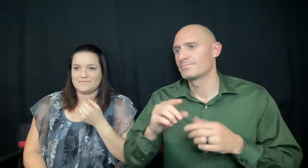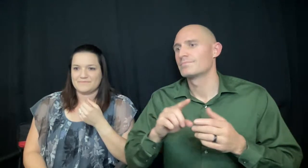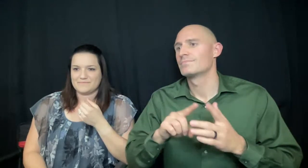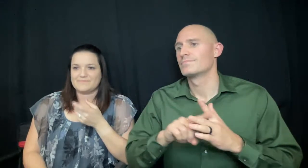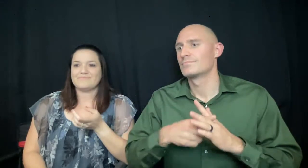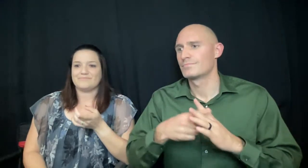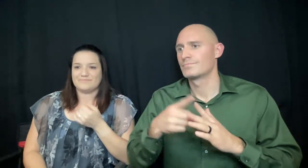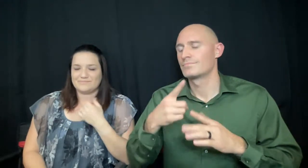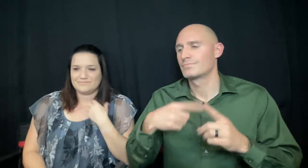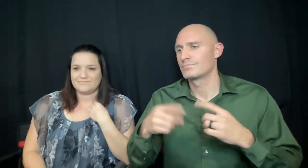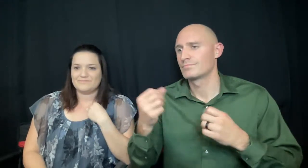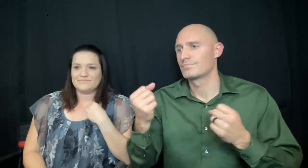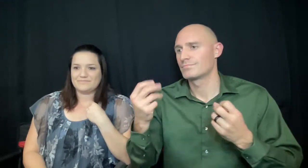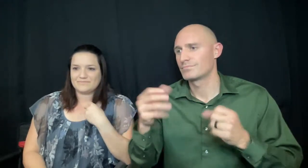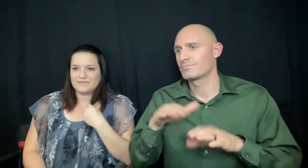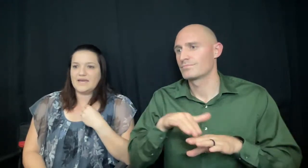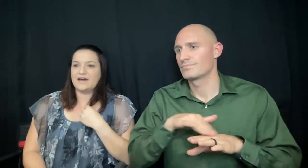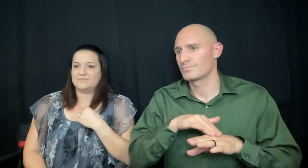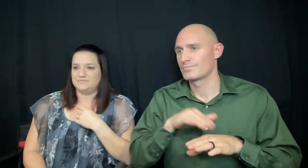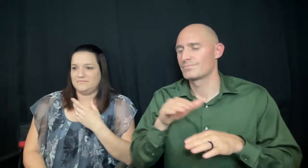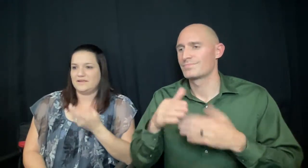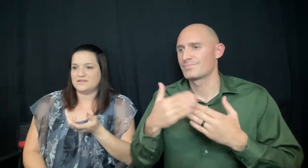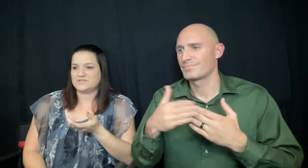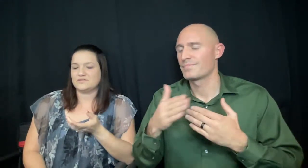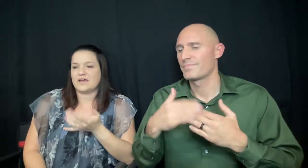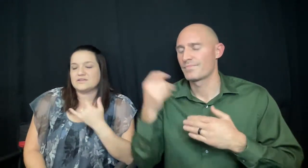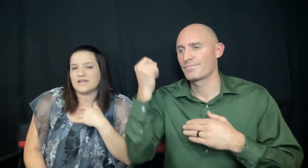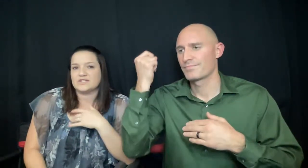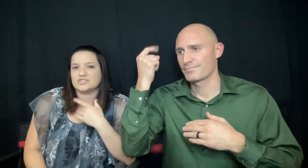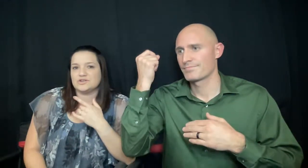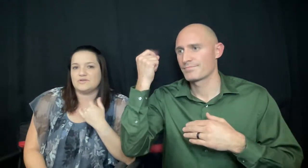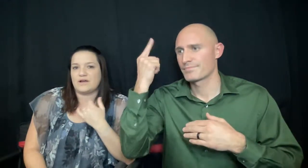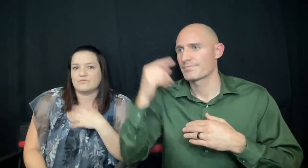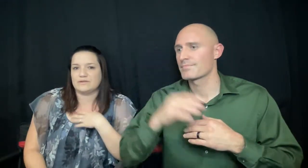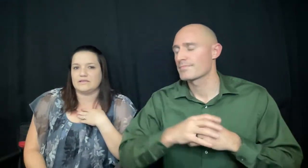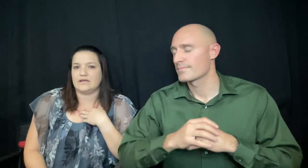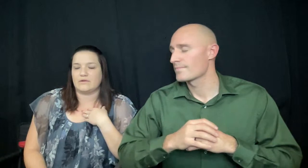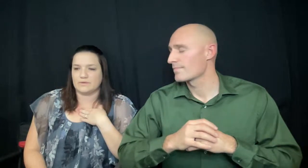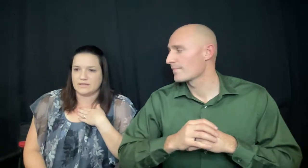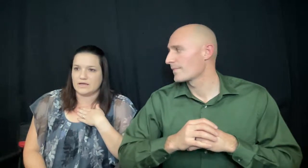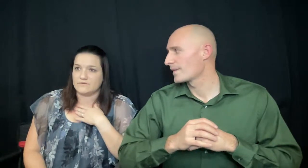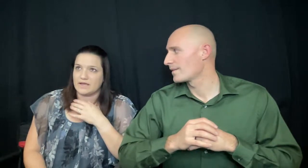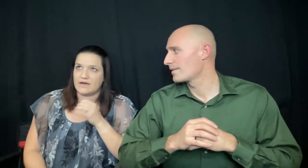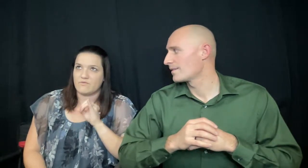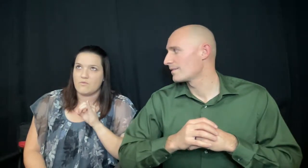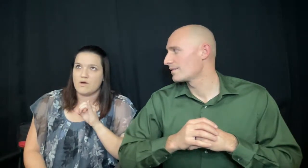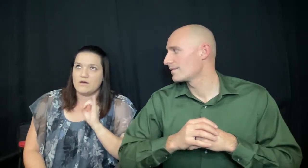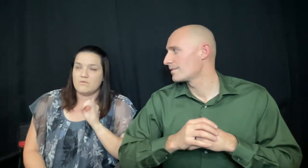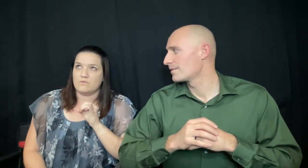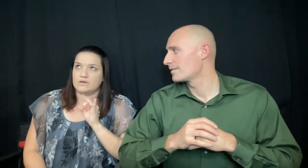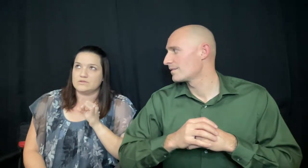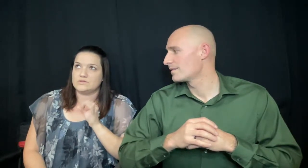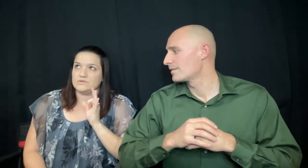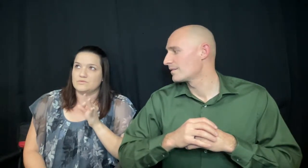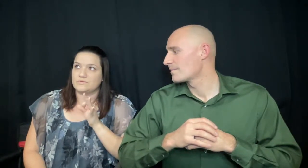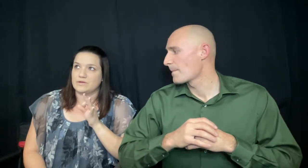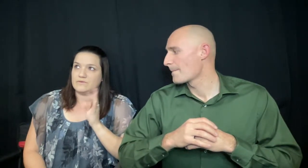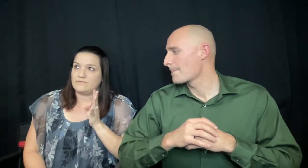and it's easier to understand. Yeah. And so that show I really loved. They have 1, 2, 3,